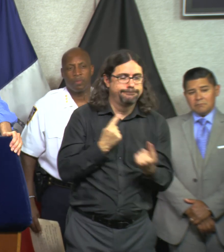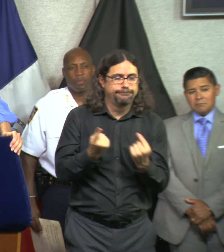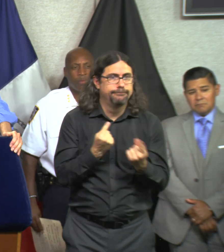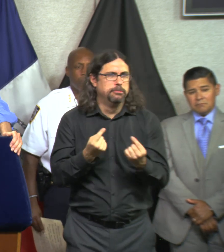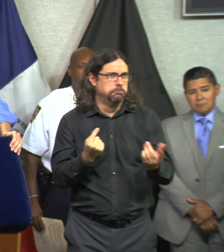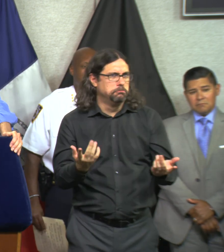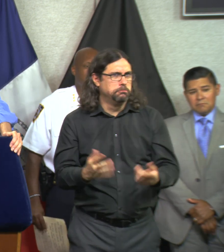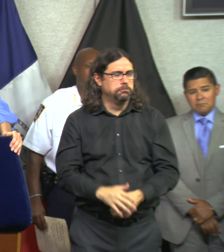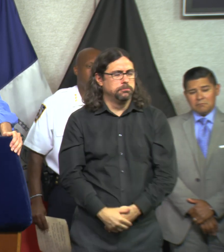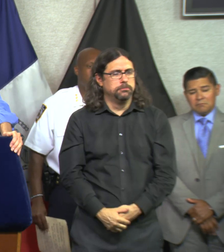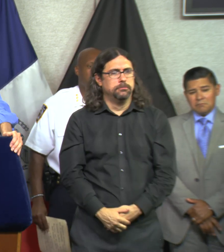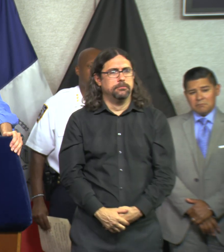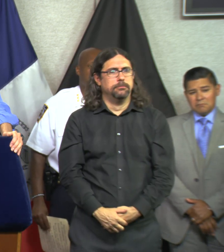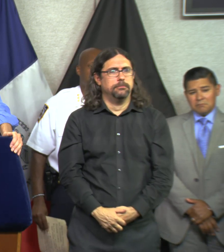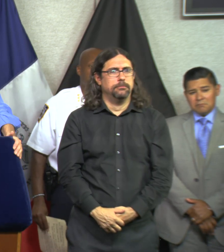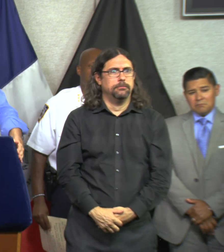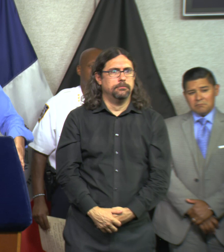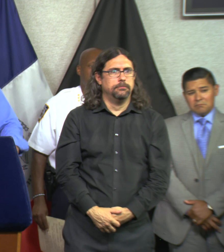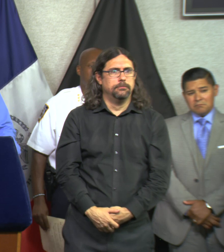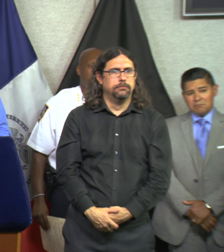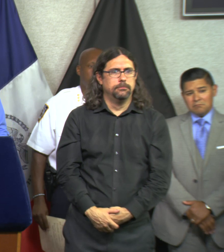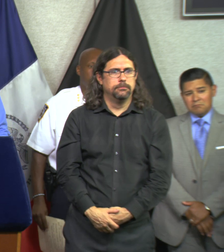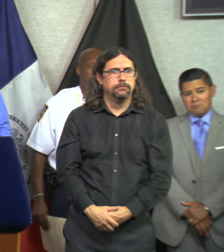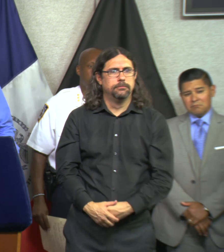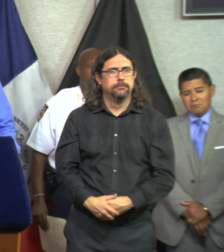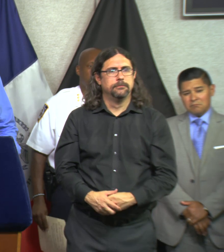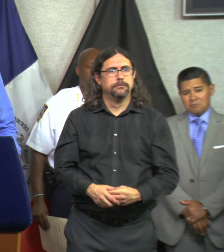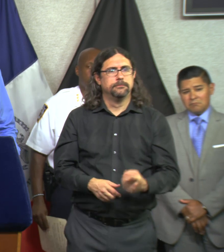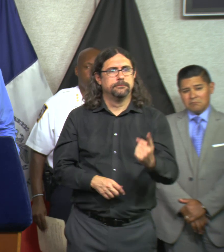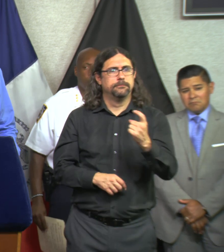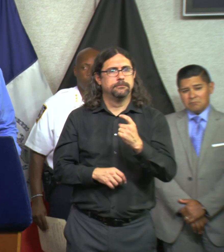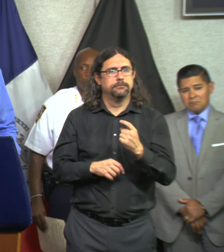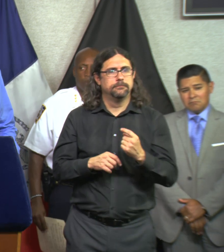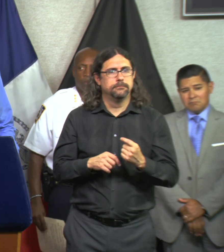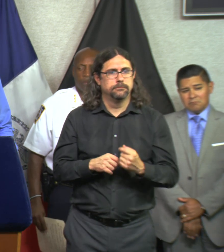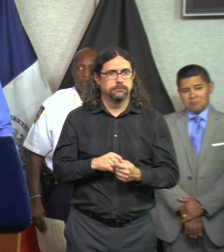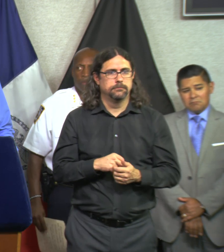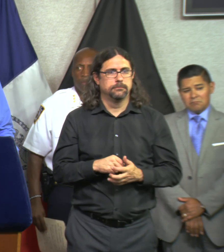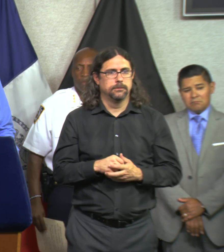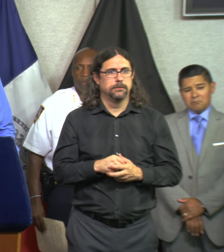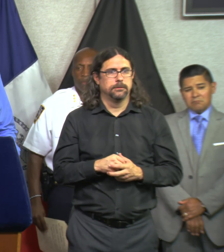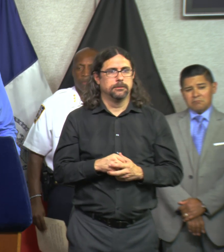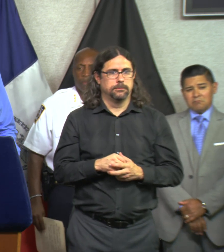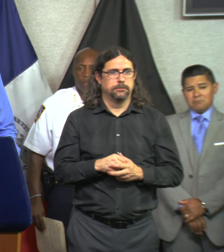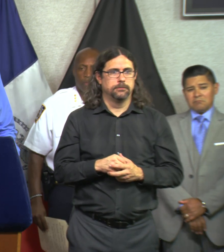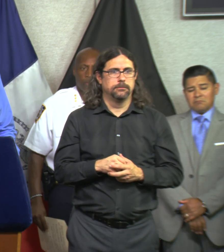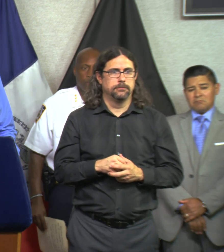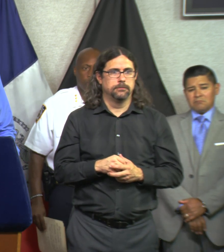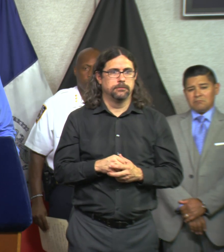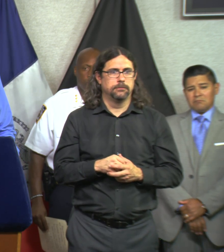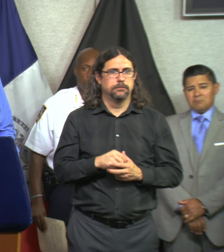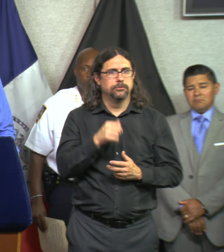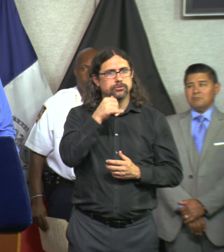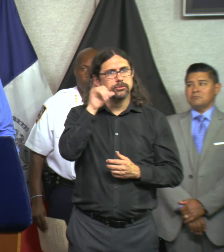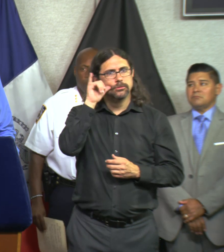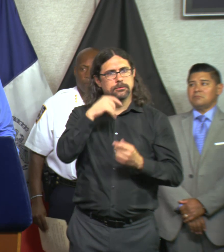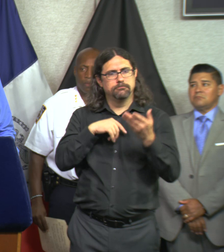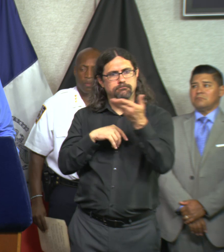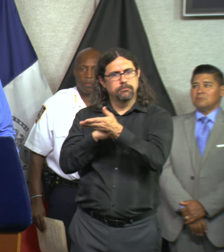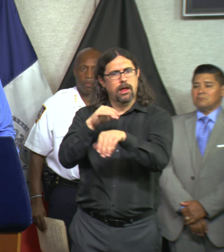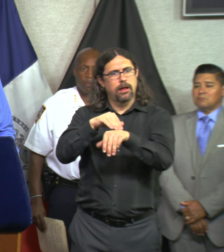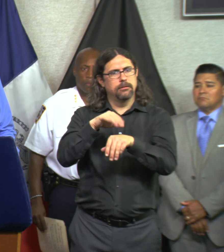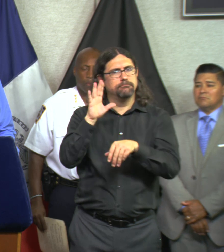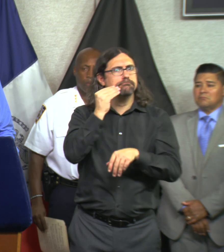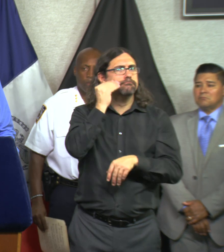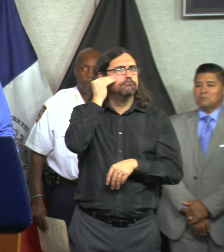Gracie Mansion for the Harlem Week kickoff. Can you share again your conversation with Eric Garner's mother and the position and the things that you shared